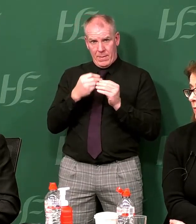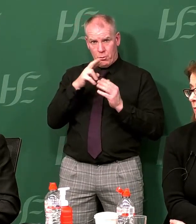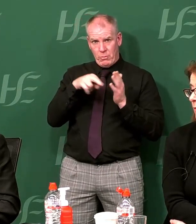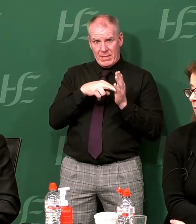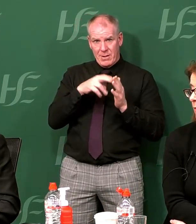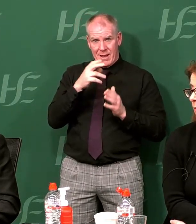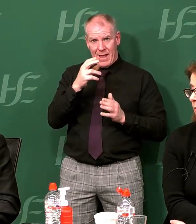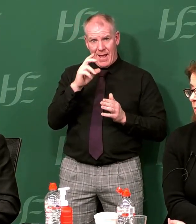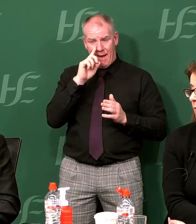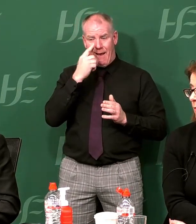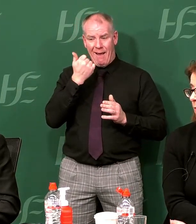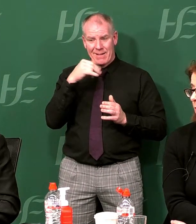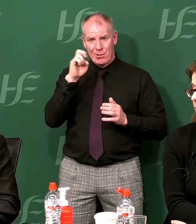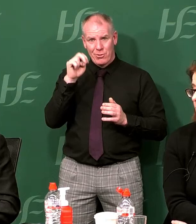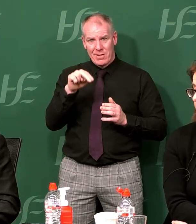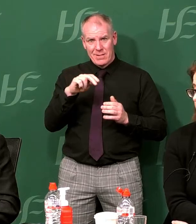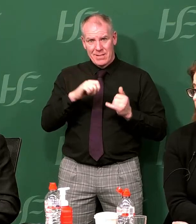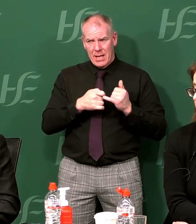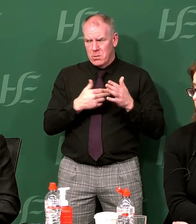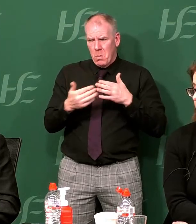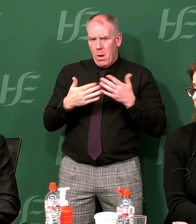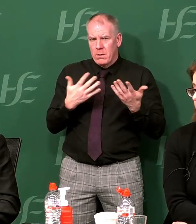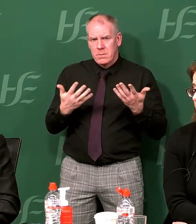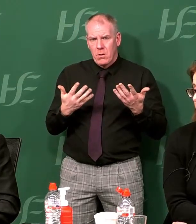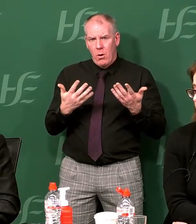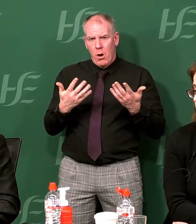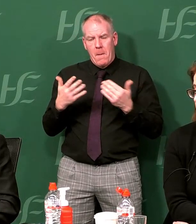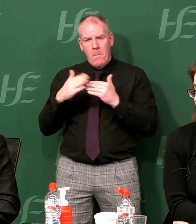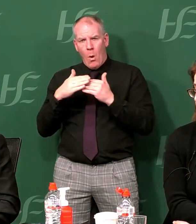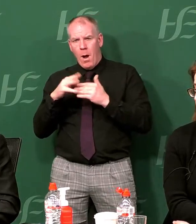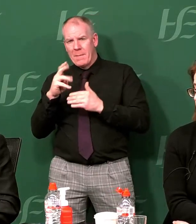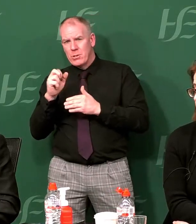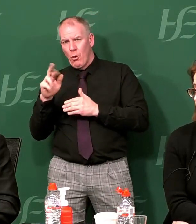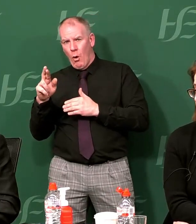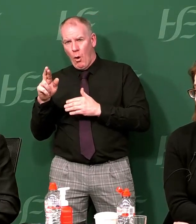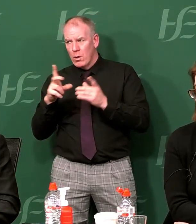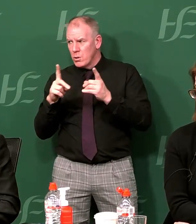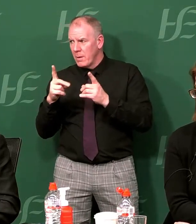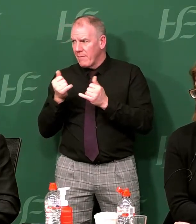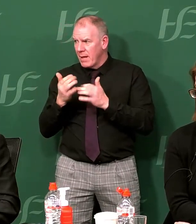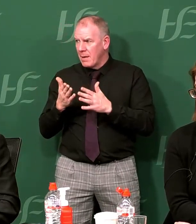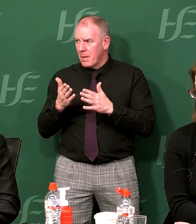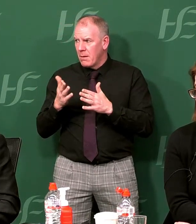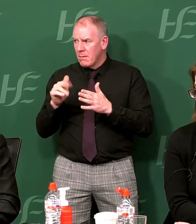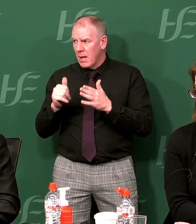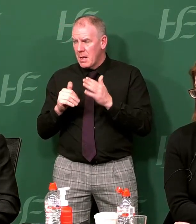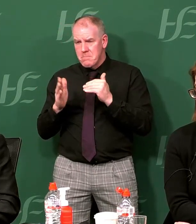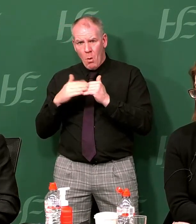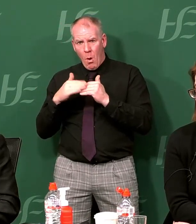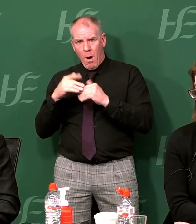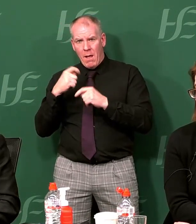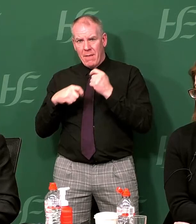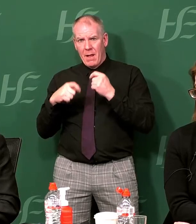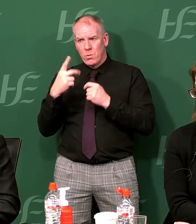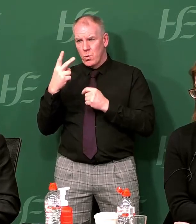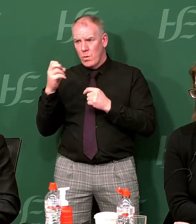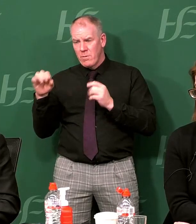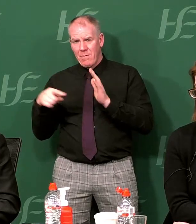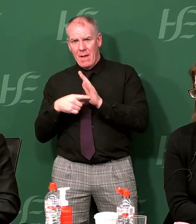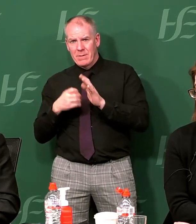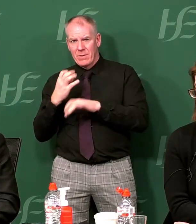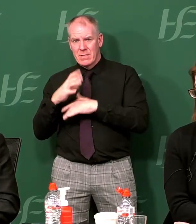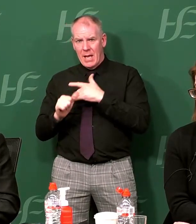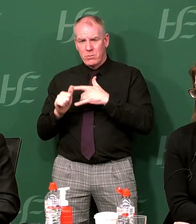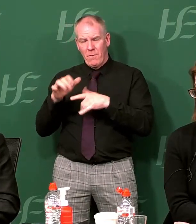there any possibility that we can step up our PCR? I know it has been stepped up, but is there any possibility that that can be stepped up further to kind of try and get a better handle on